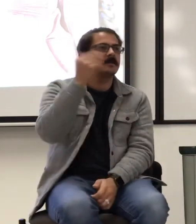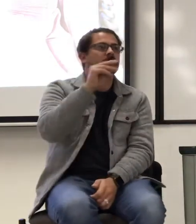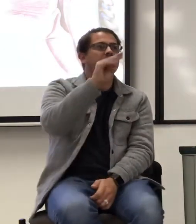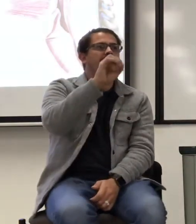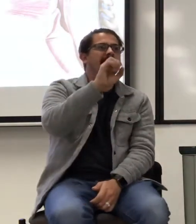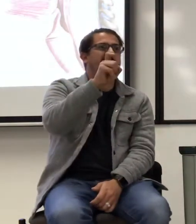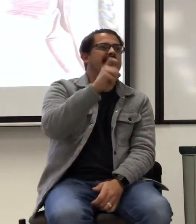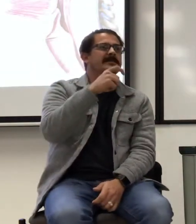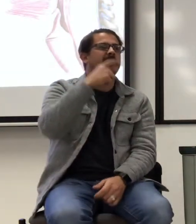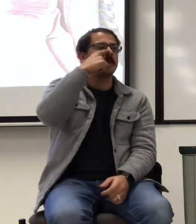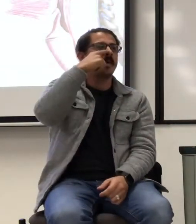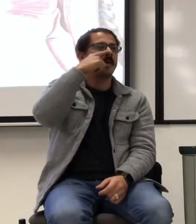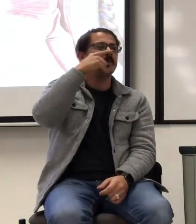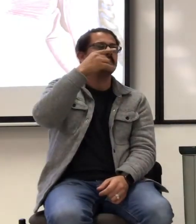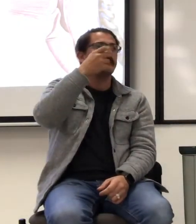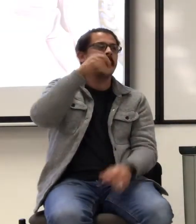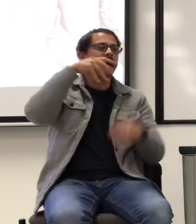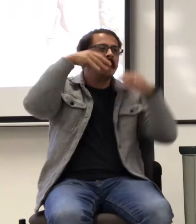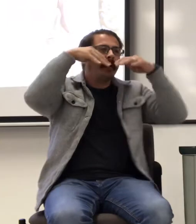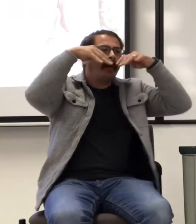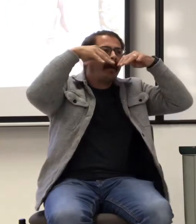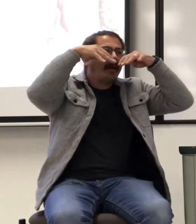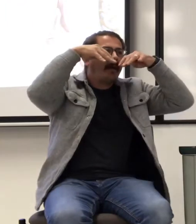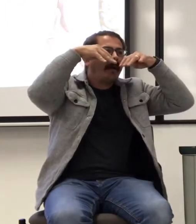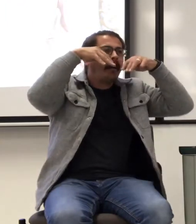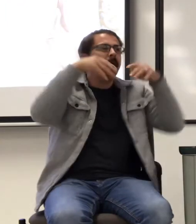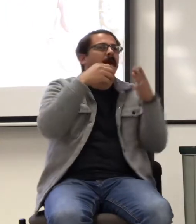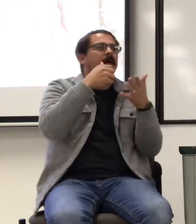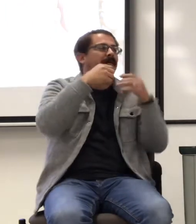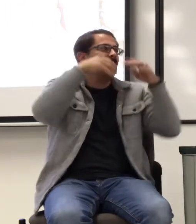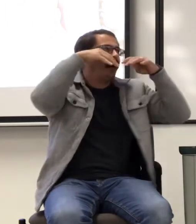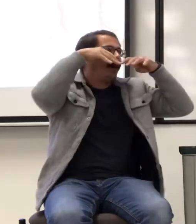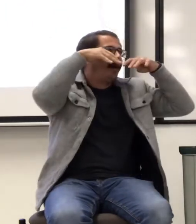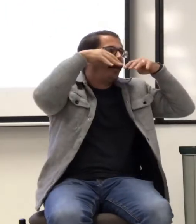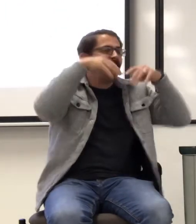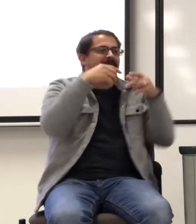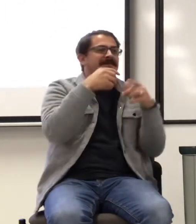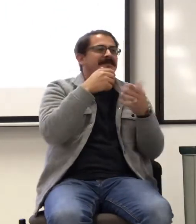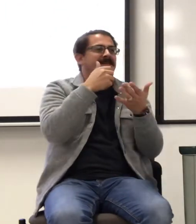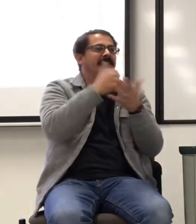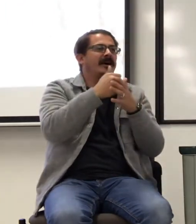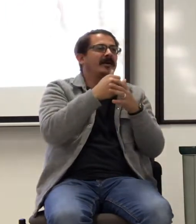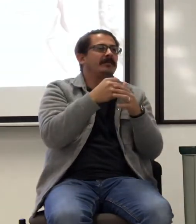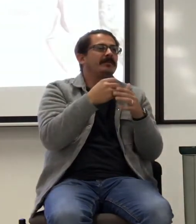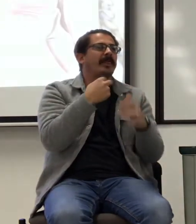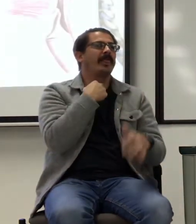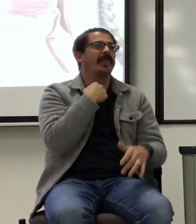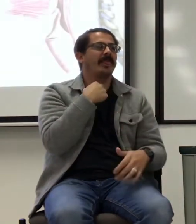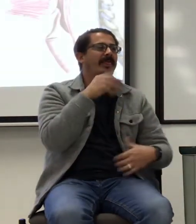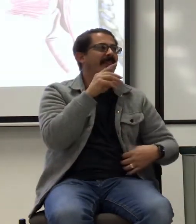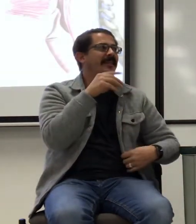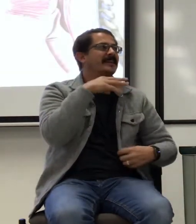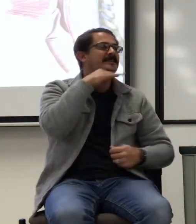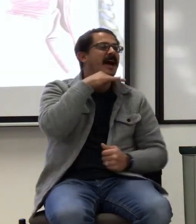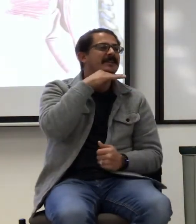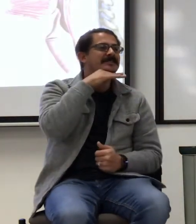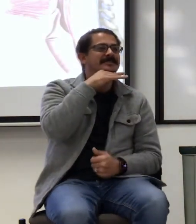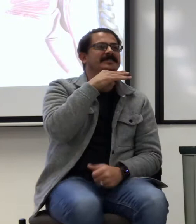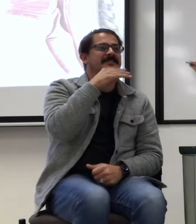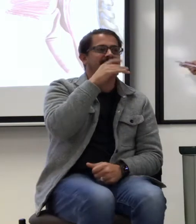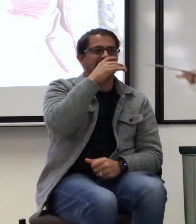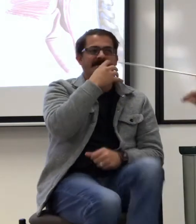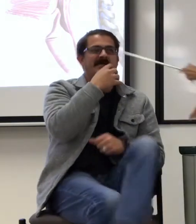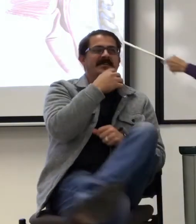Nose with hair follicles to help trap dust and other particles. And well, when you're in your nasal cavities, this picture shows you the nasal